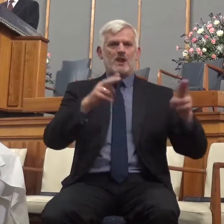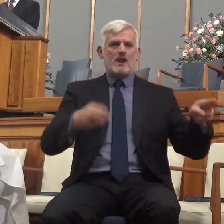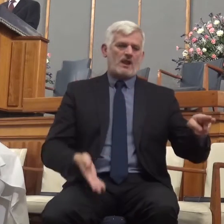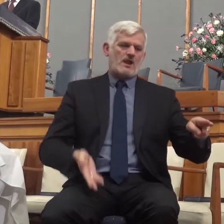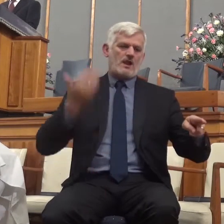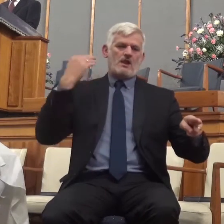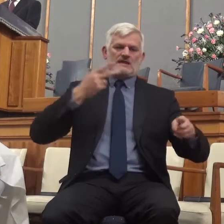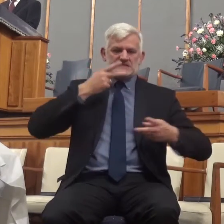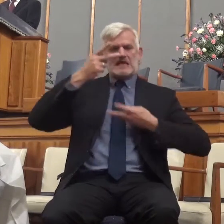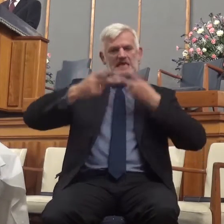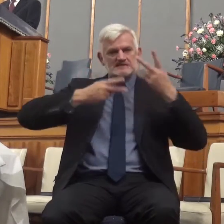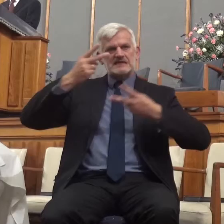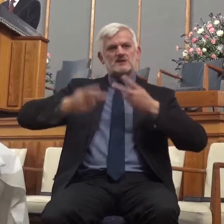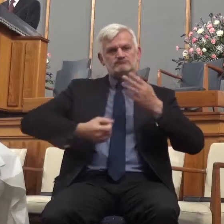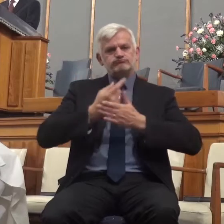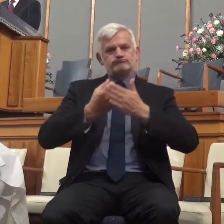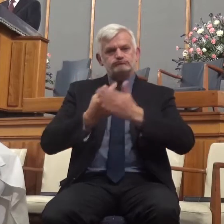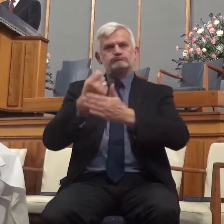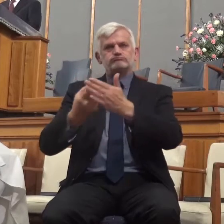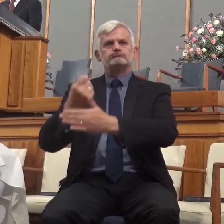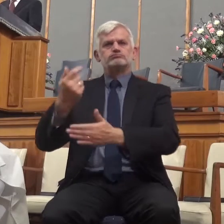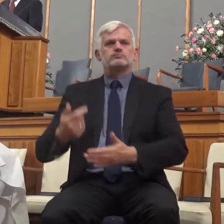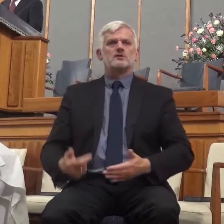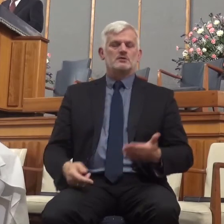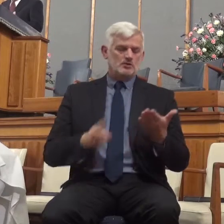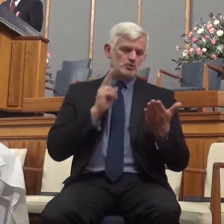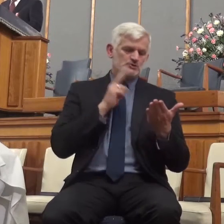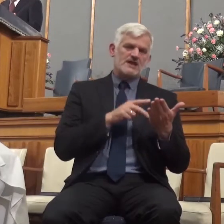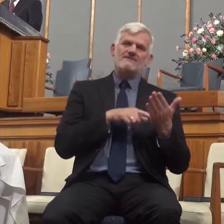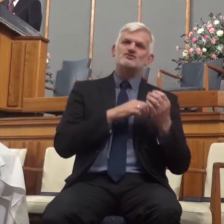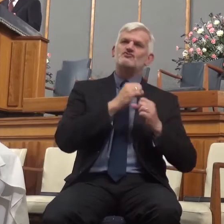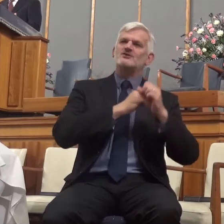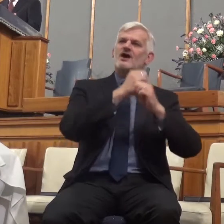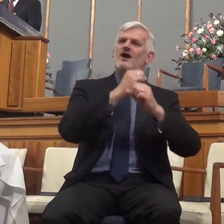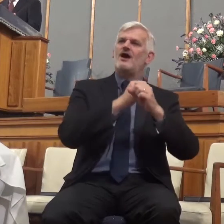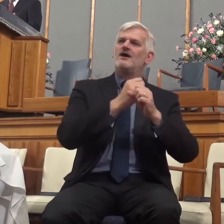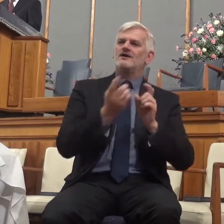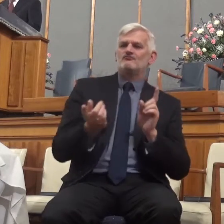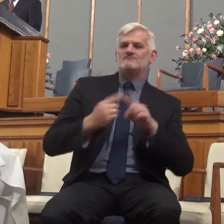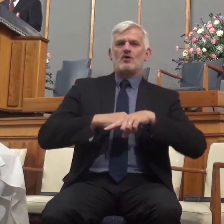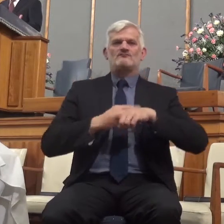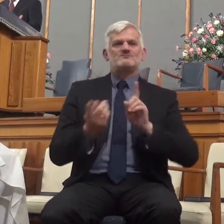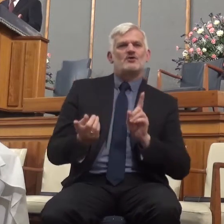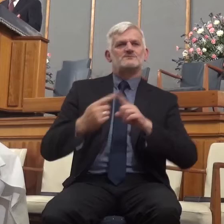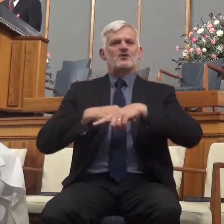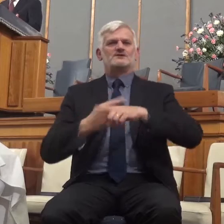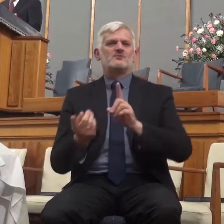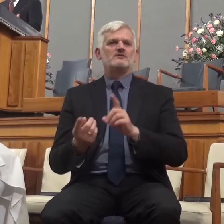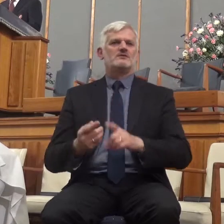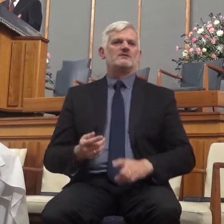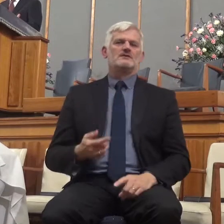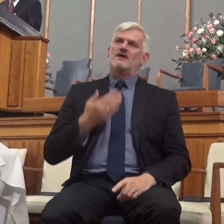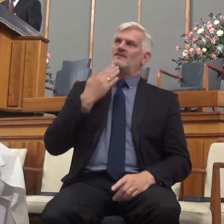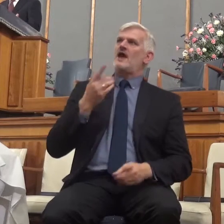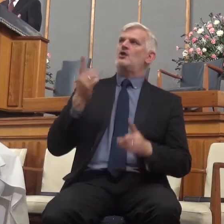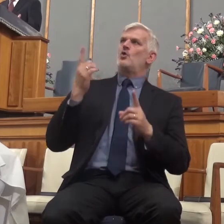And probably it was a responsive psalm. You can see its structure. Oh, give thanks unto the Lord, for He is good, for